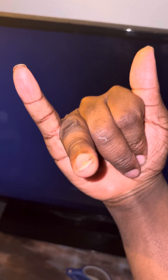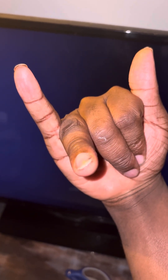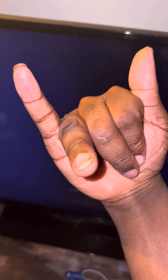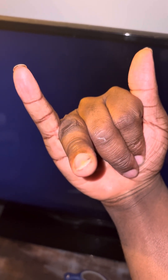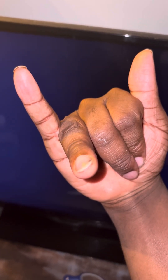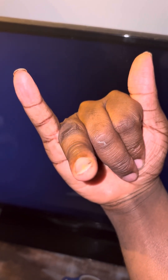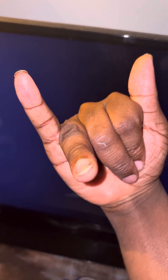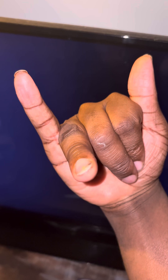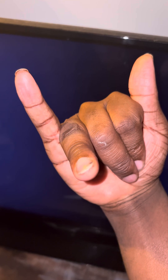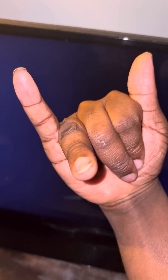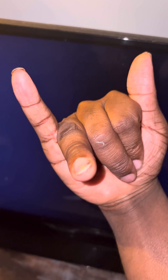Y,